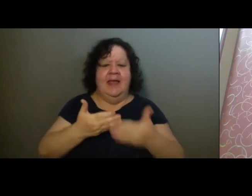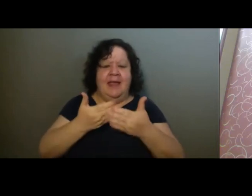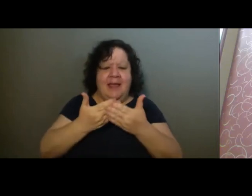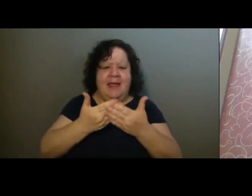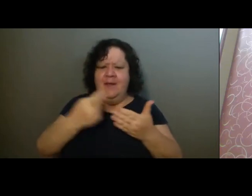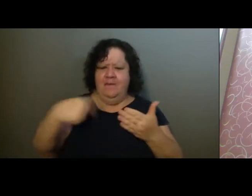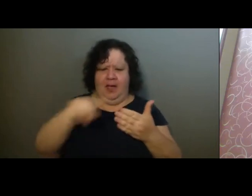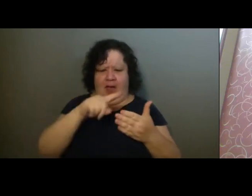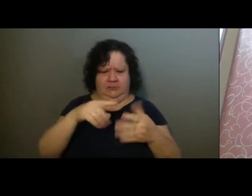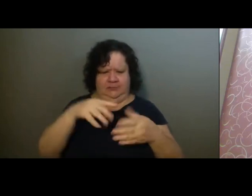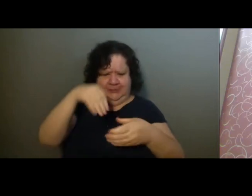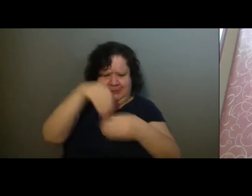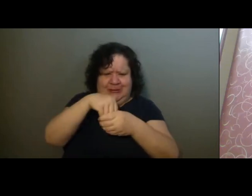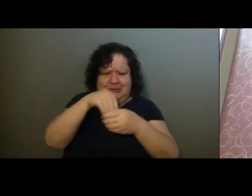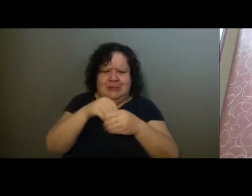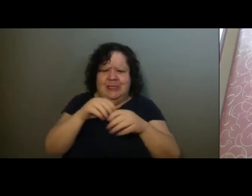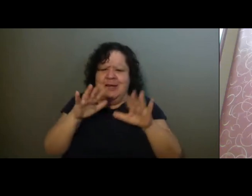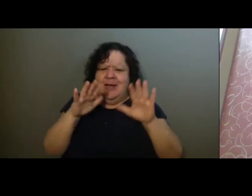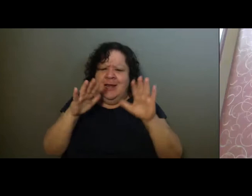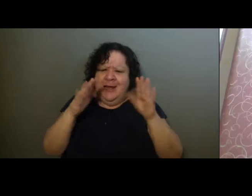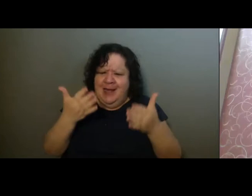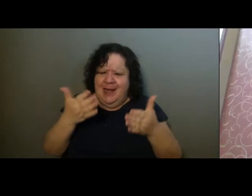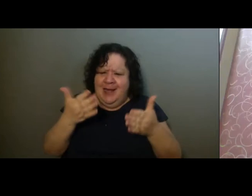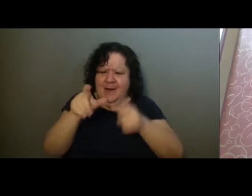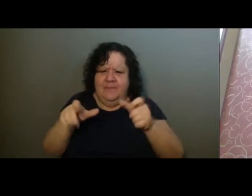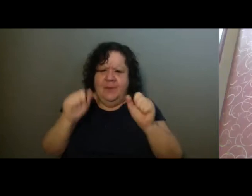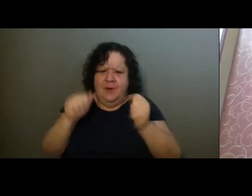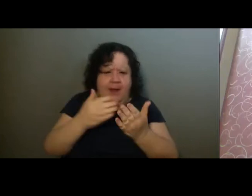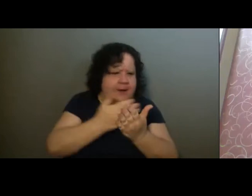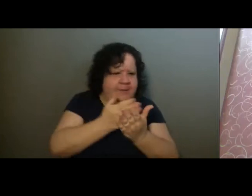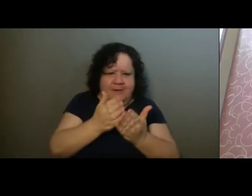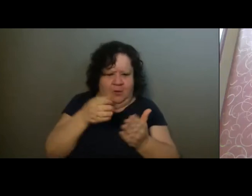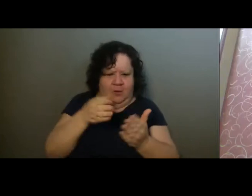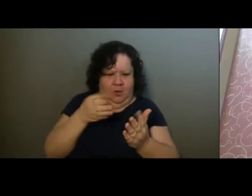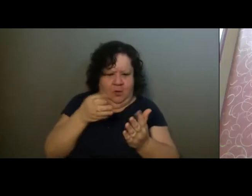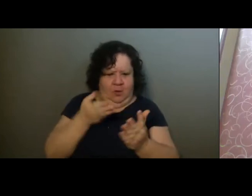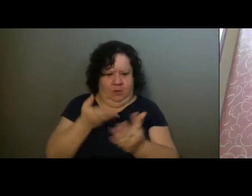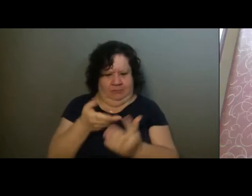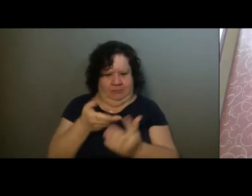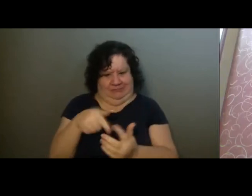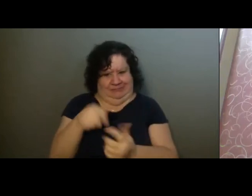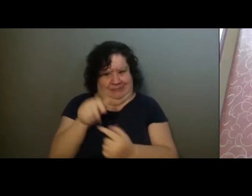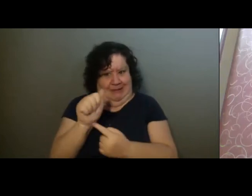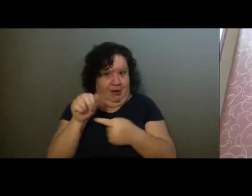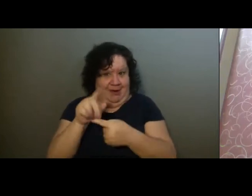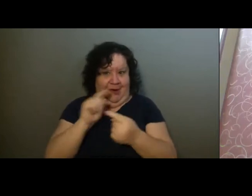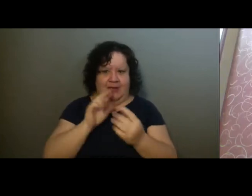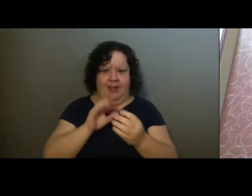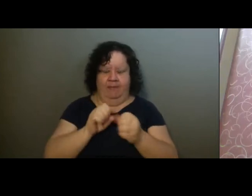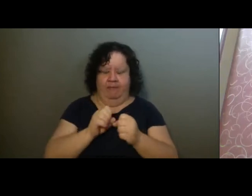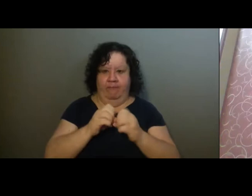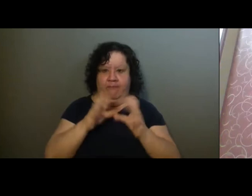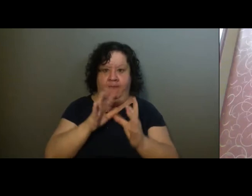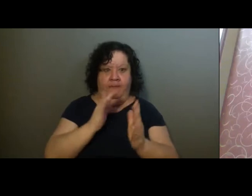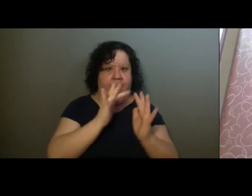differently. And there is a server component which basically integrate with a disaster management system, where the access has been given to the